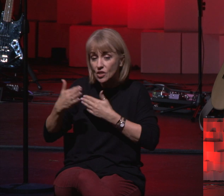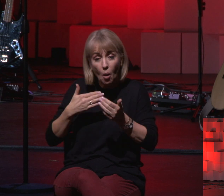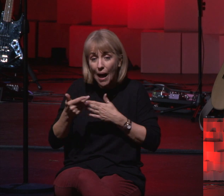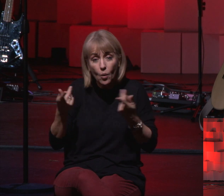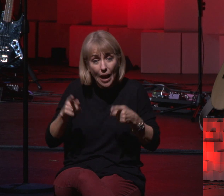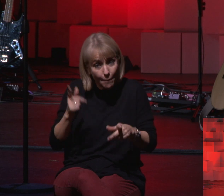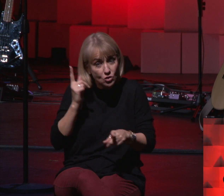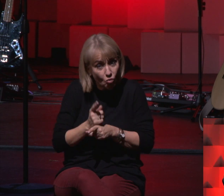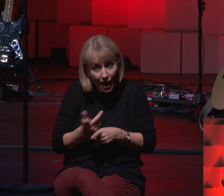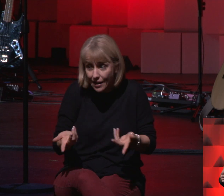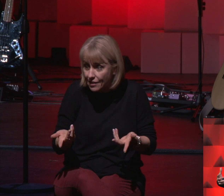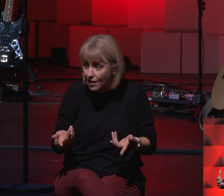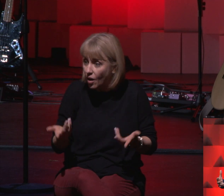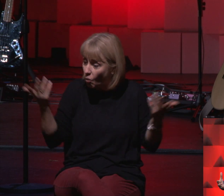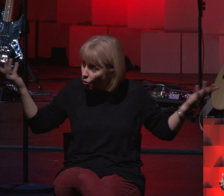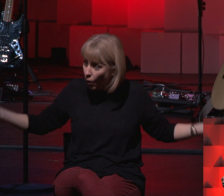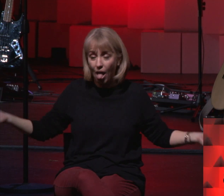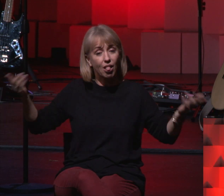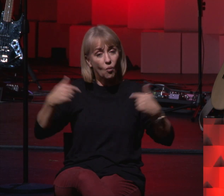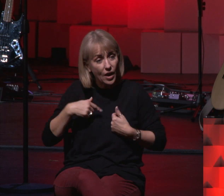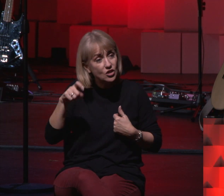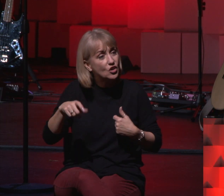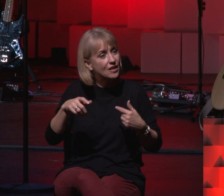thankful for his love is there. Well, followers of Jesus need to be